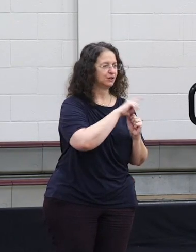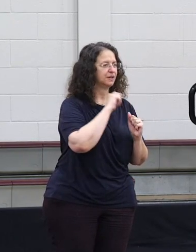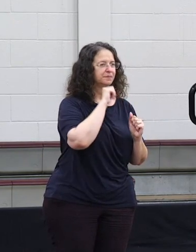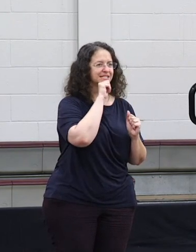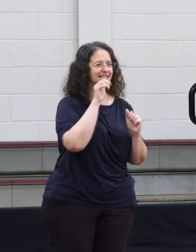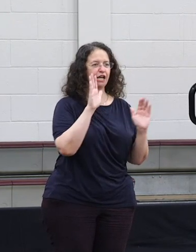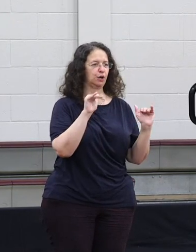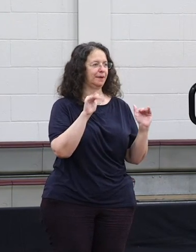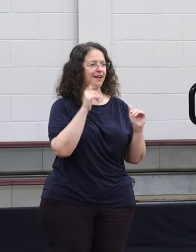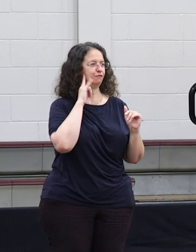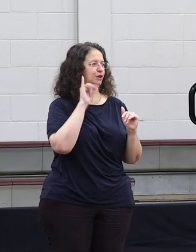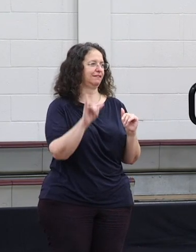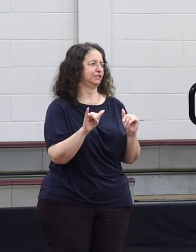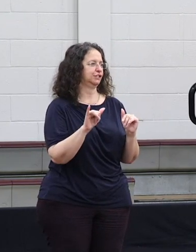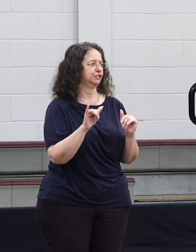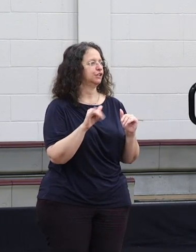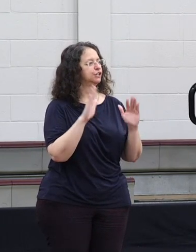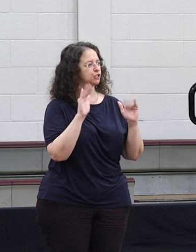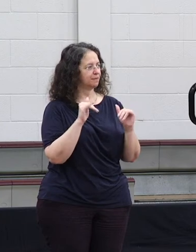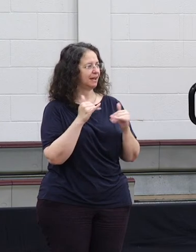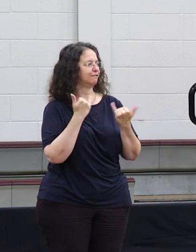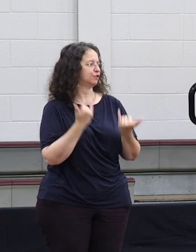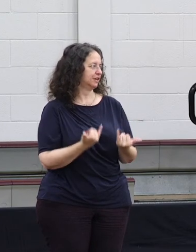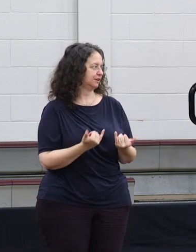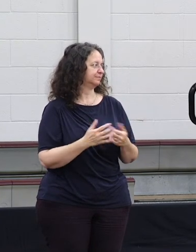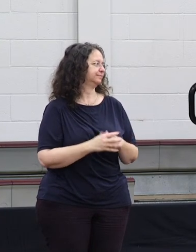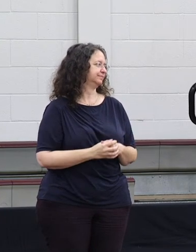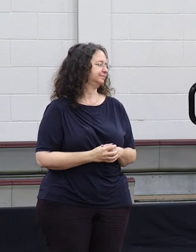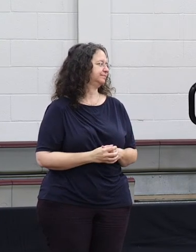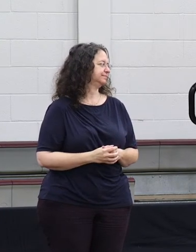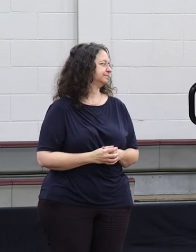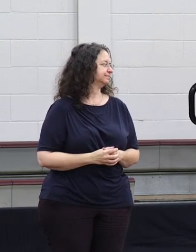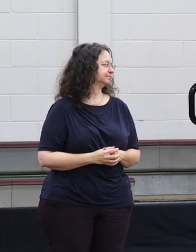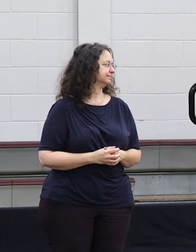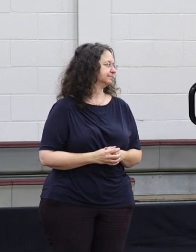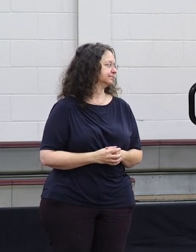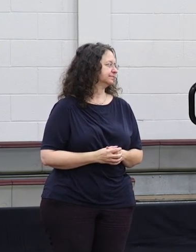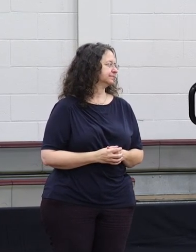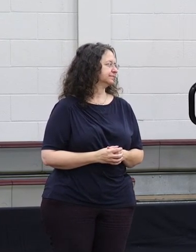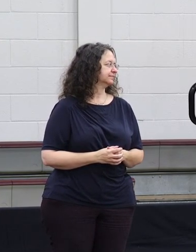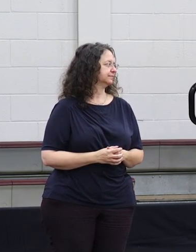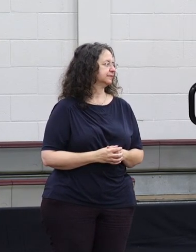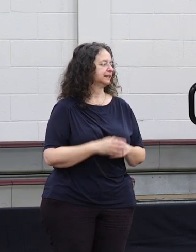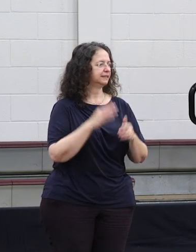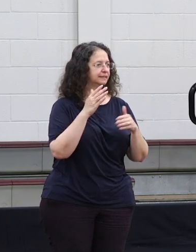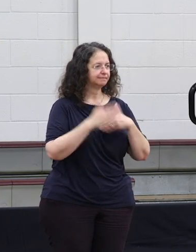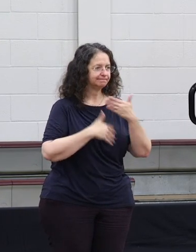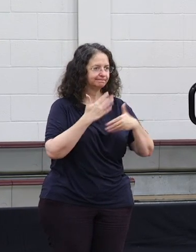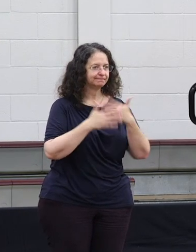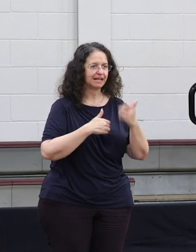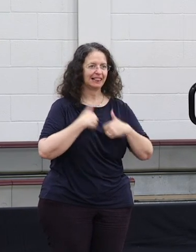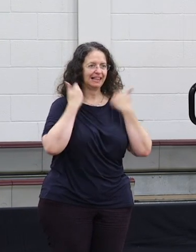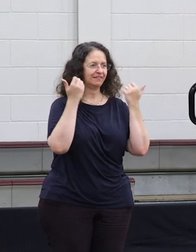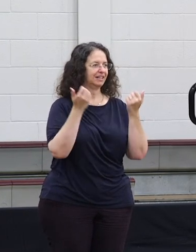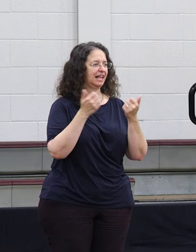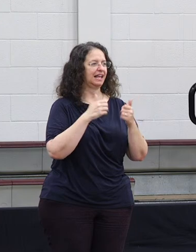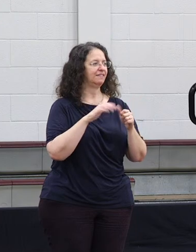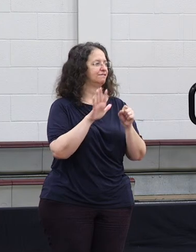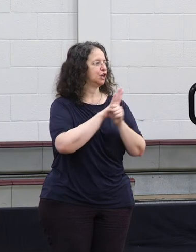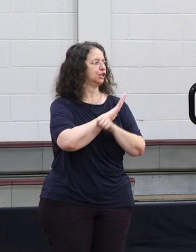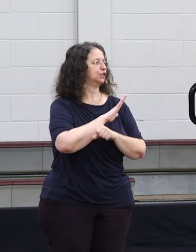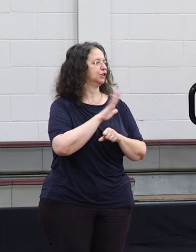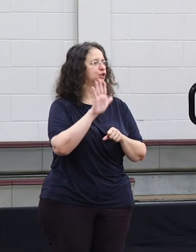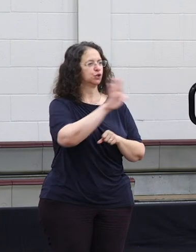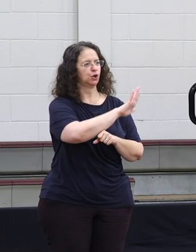not goodbye forever. This is only goodbye for now. Fly through the turbulence and live life to the fullest because you all